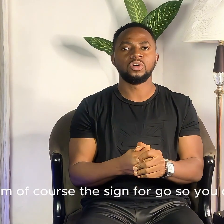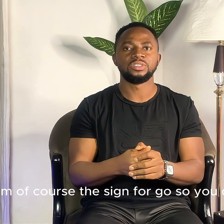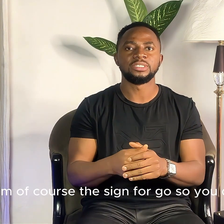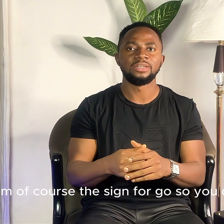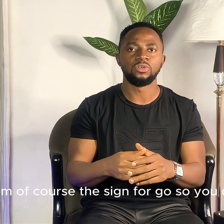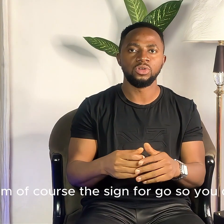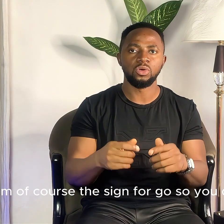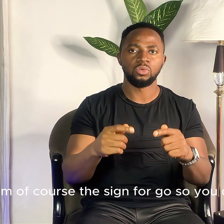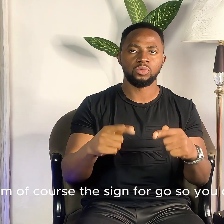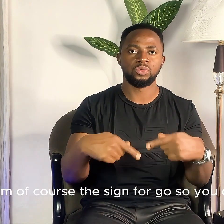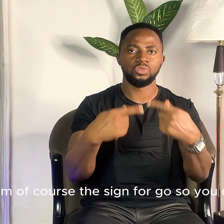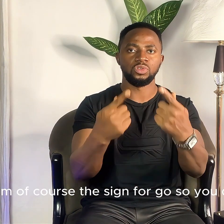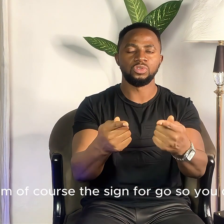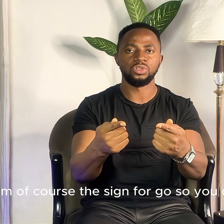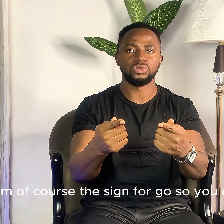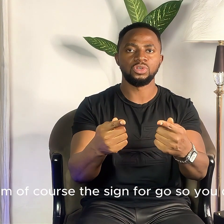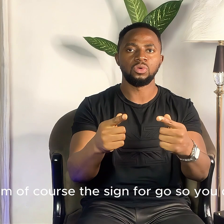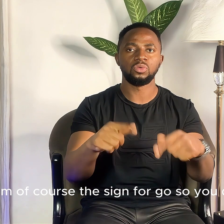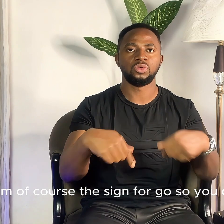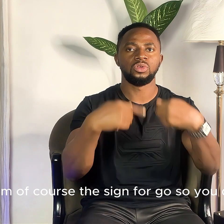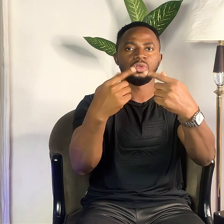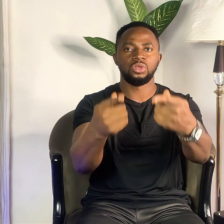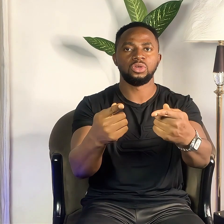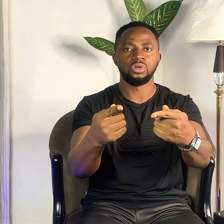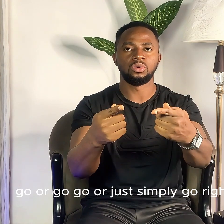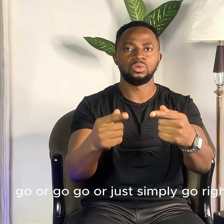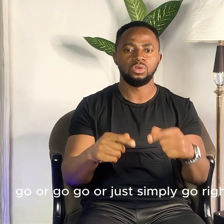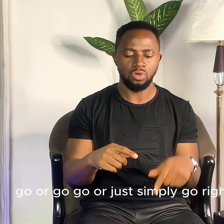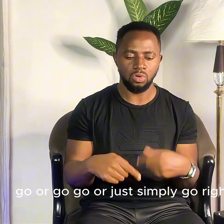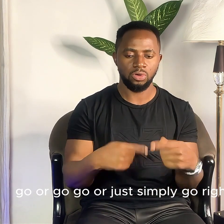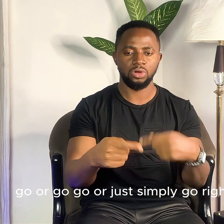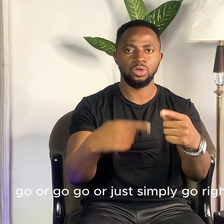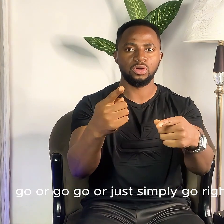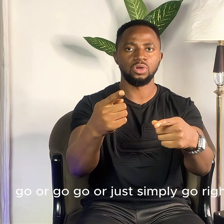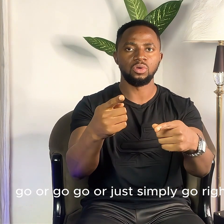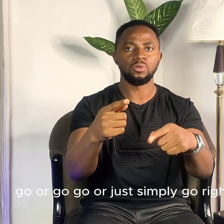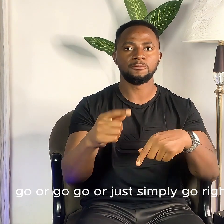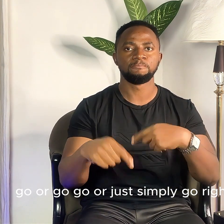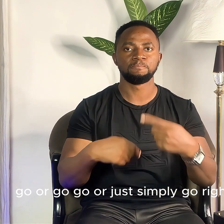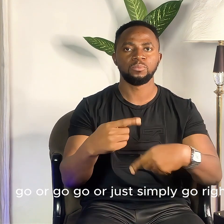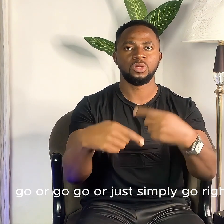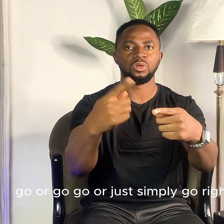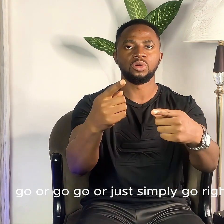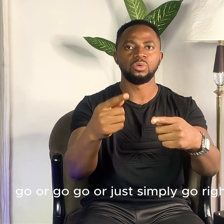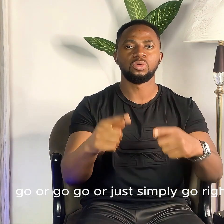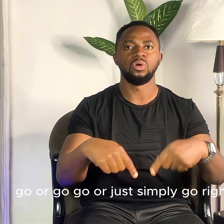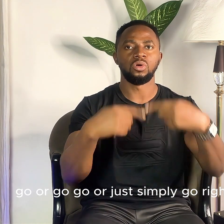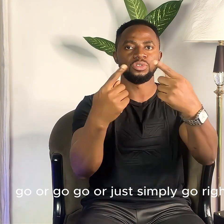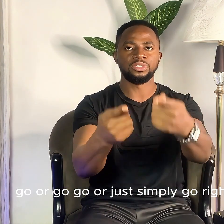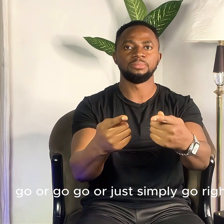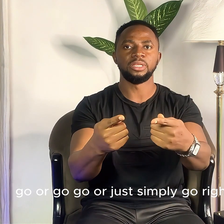the sign for go. So you do this, go, or go, or just simply